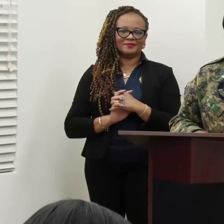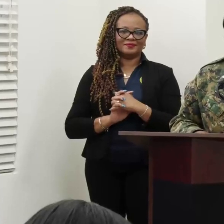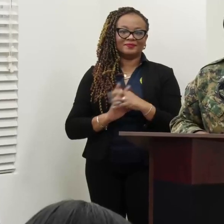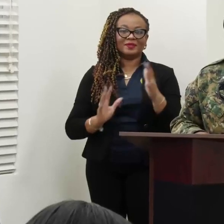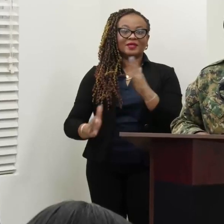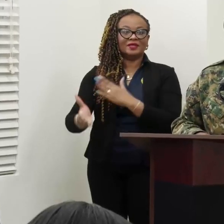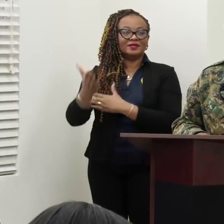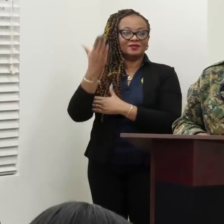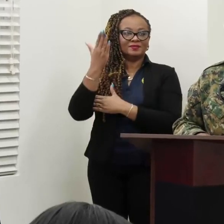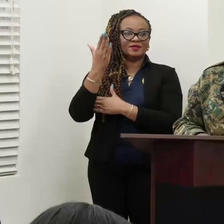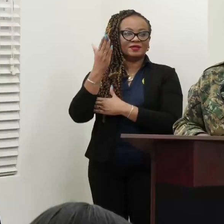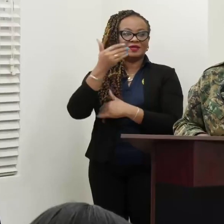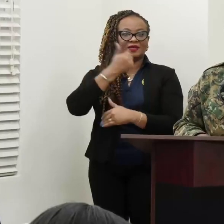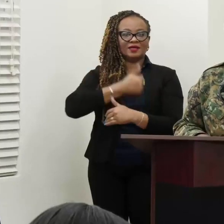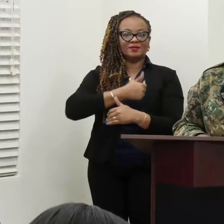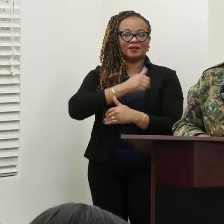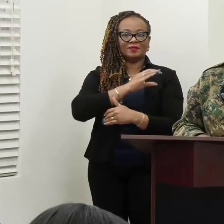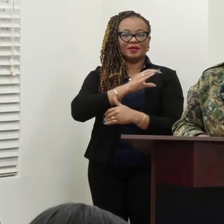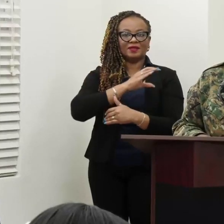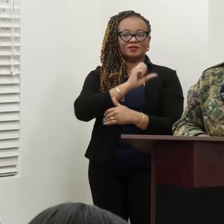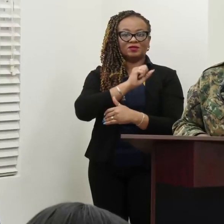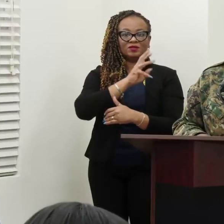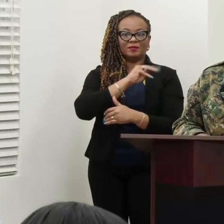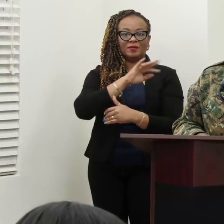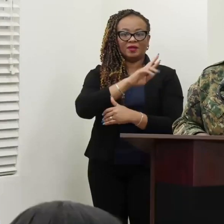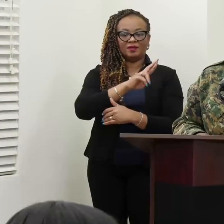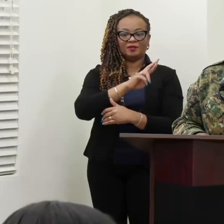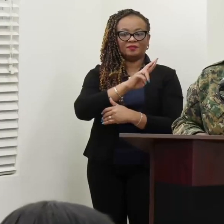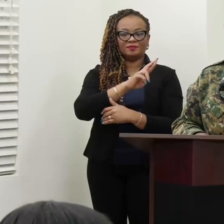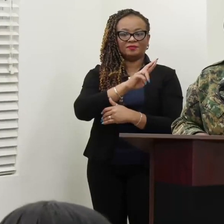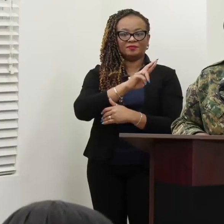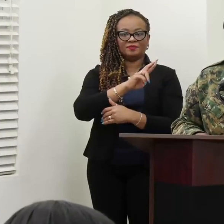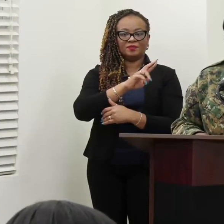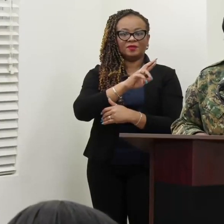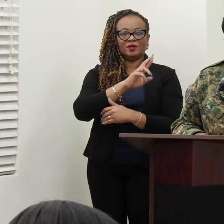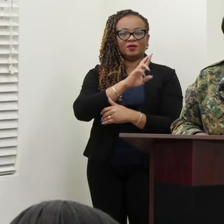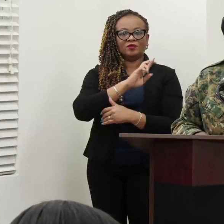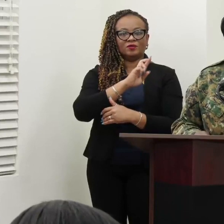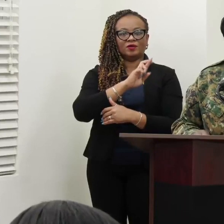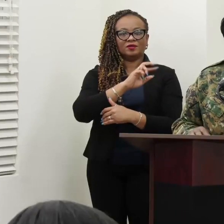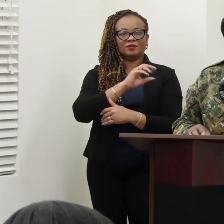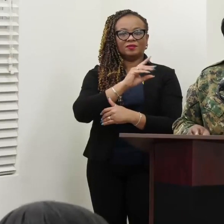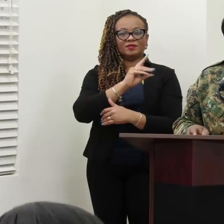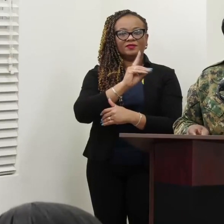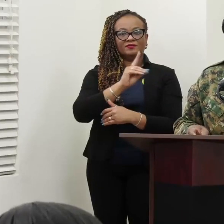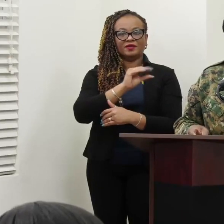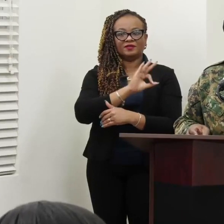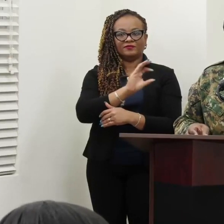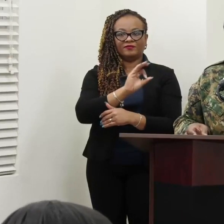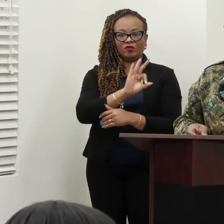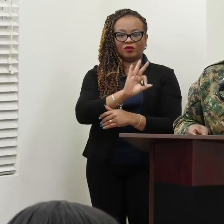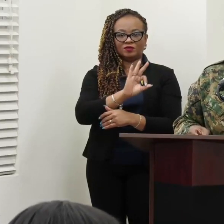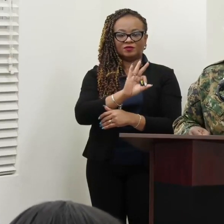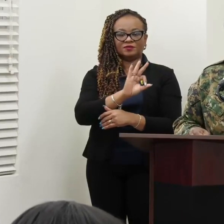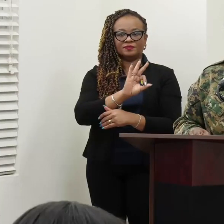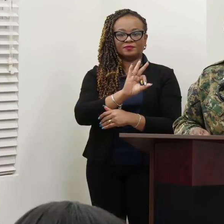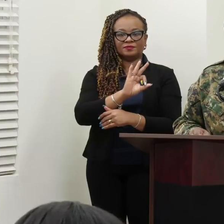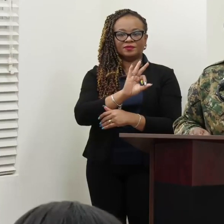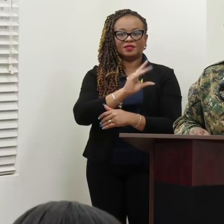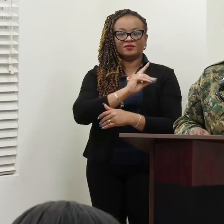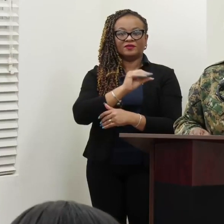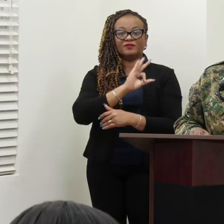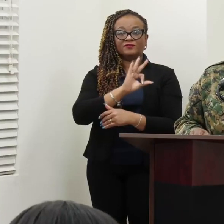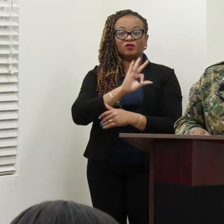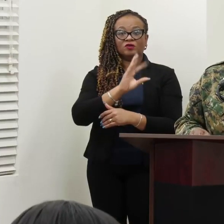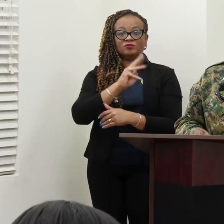Good morning. I am Commander Sonia Miller of the Royal Bahamas Defense Force. Defense